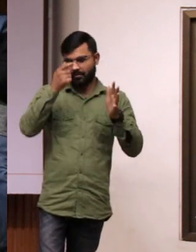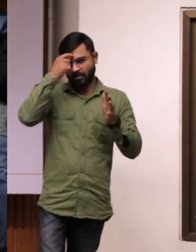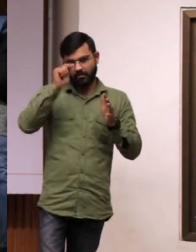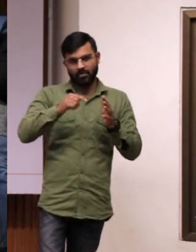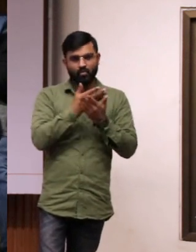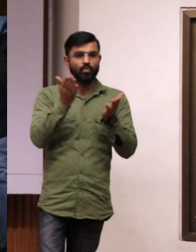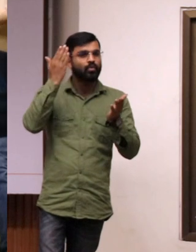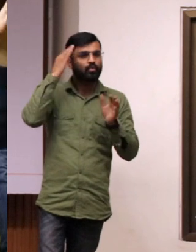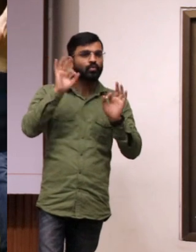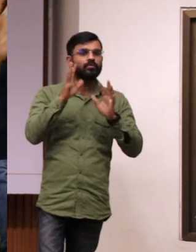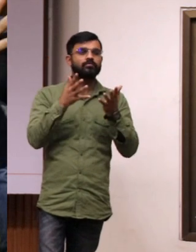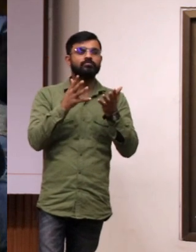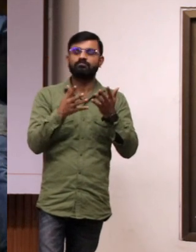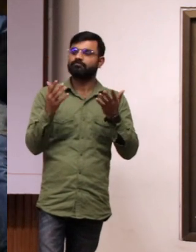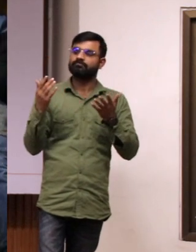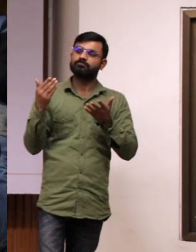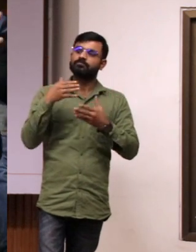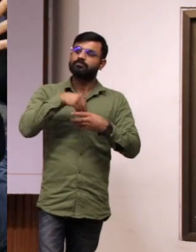right? Nobody knows where the